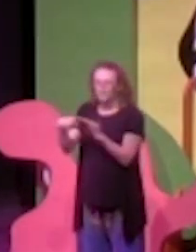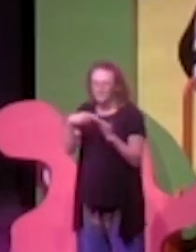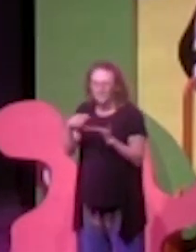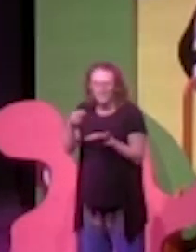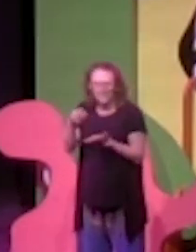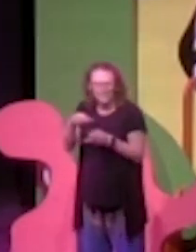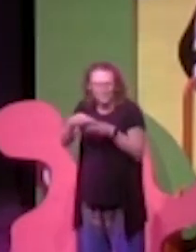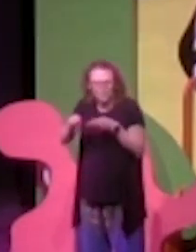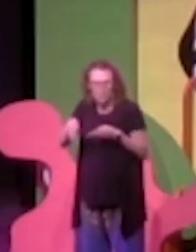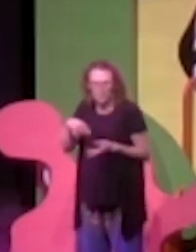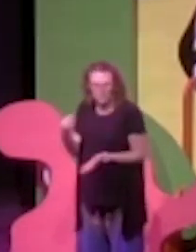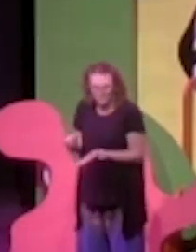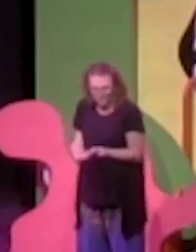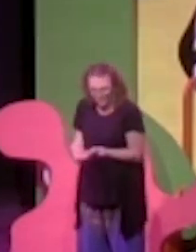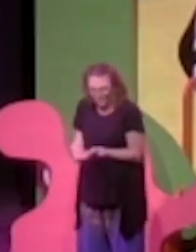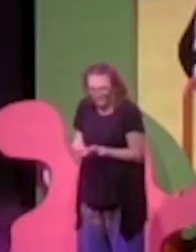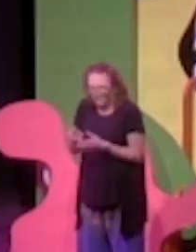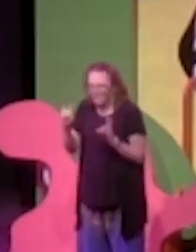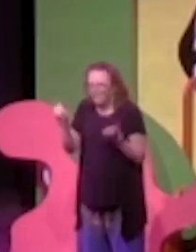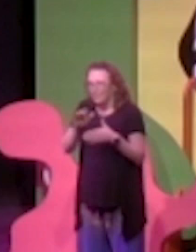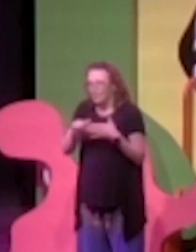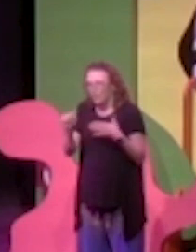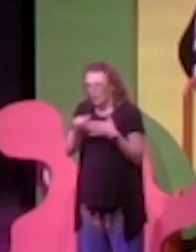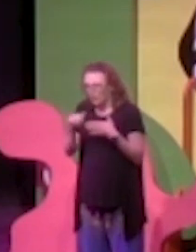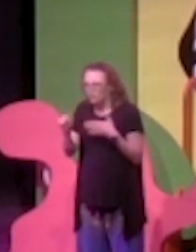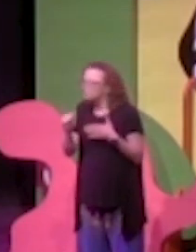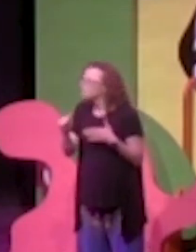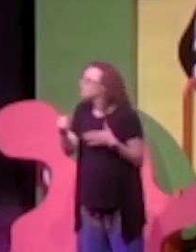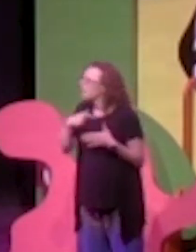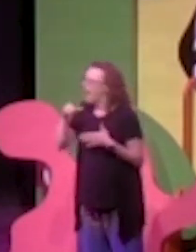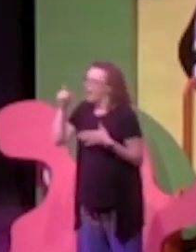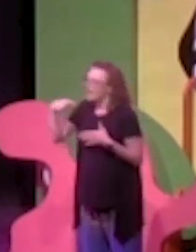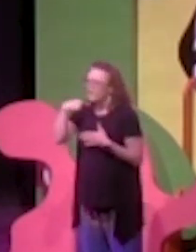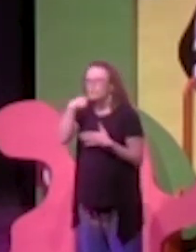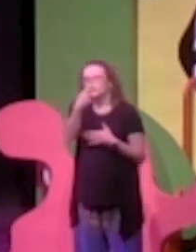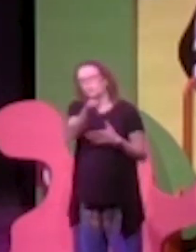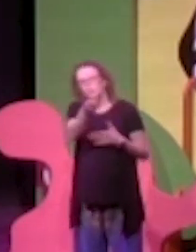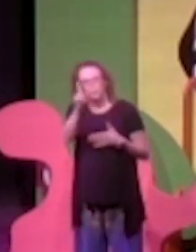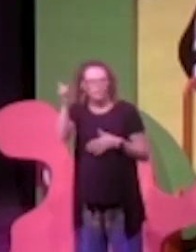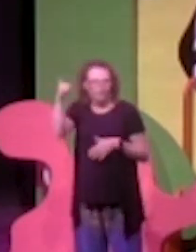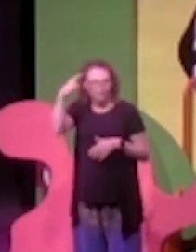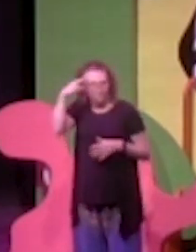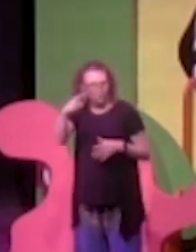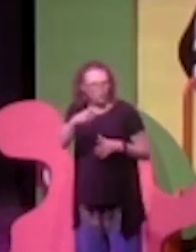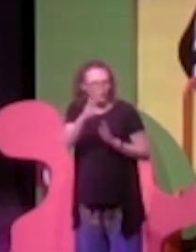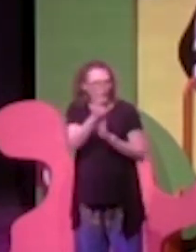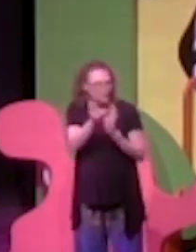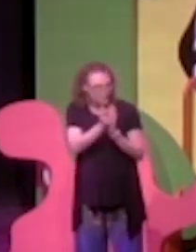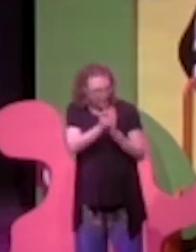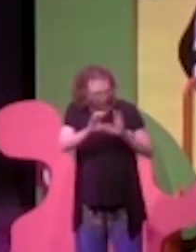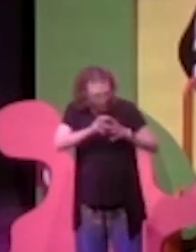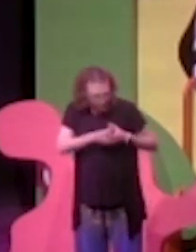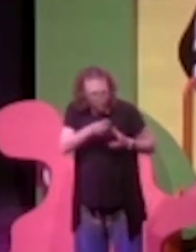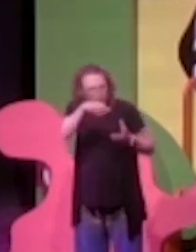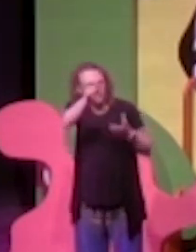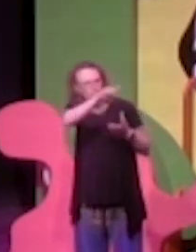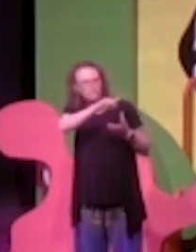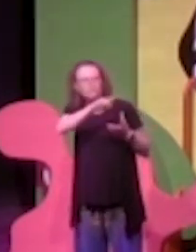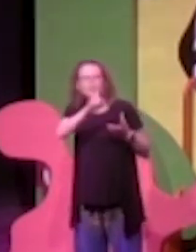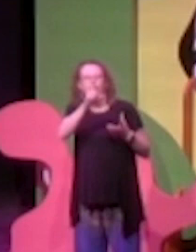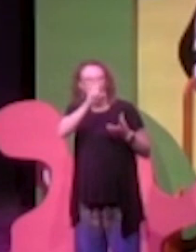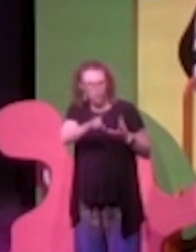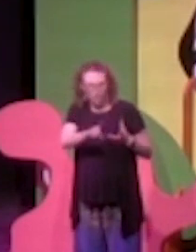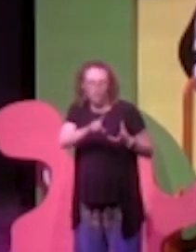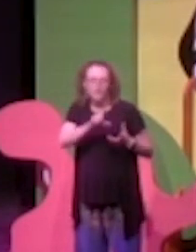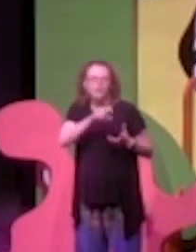would be remiss if I did not get a shout out to our governor and legislature for the amount of money that they have